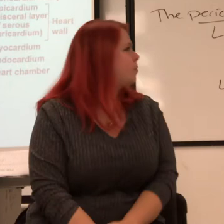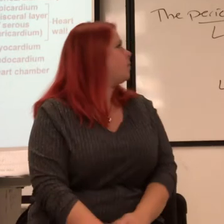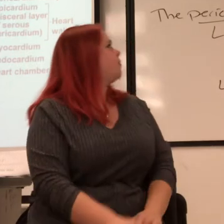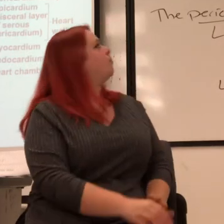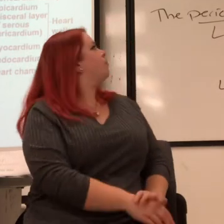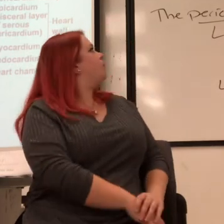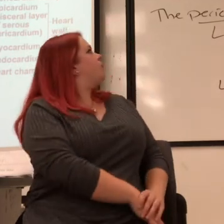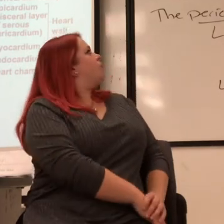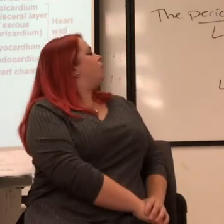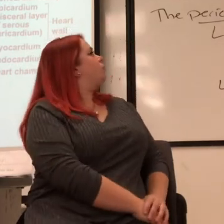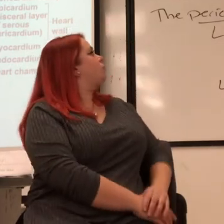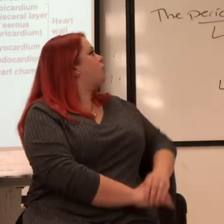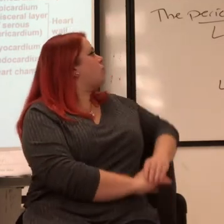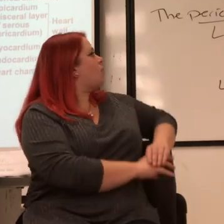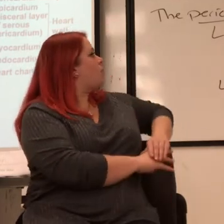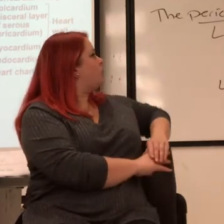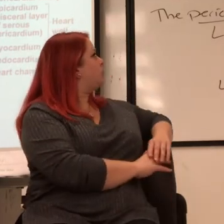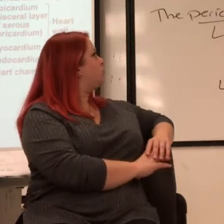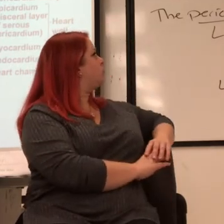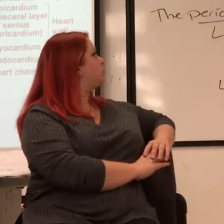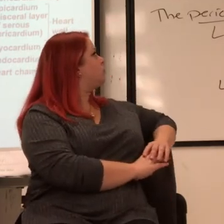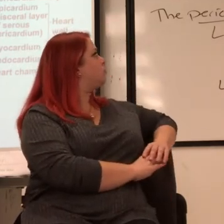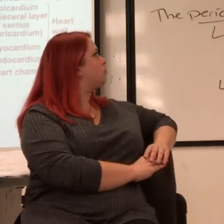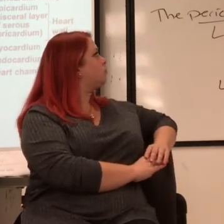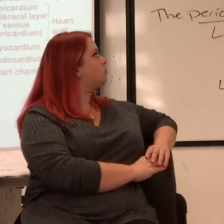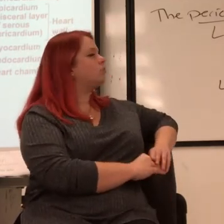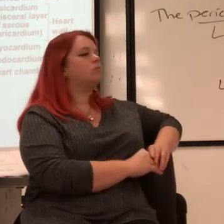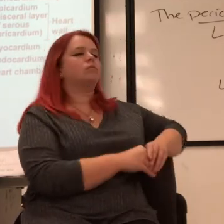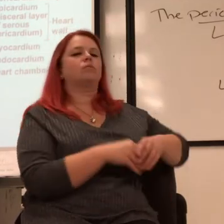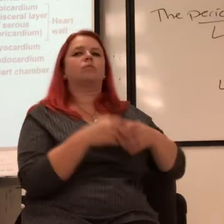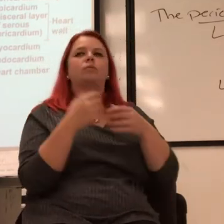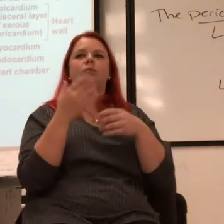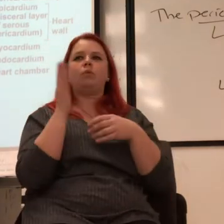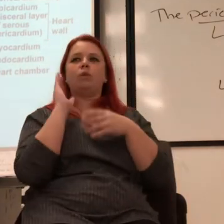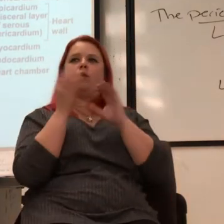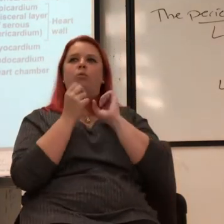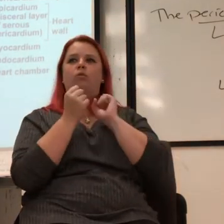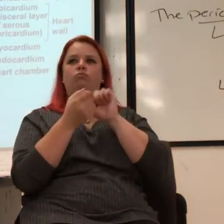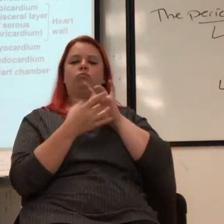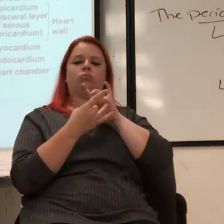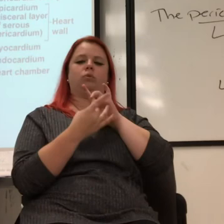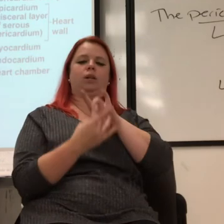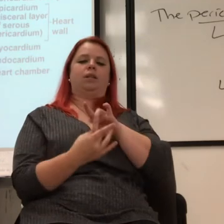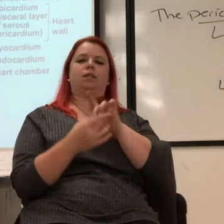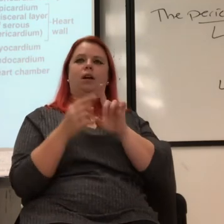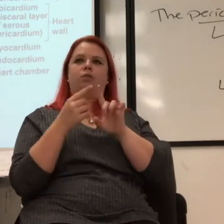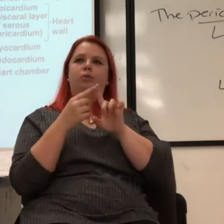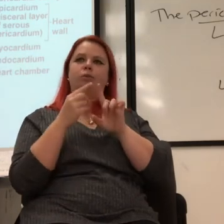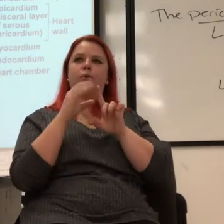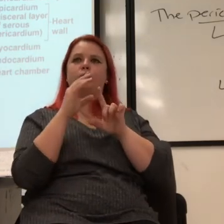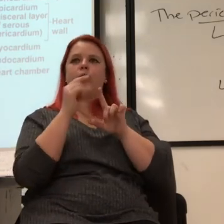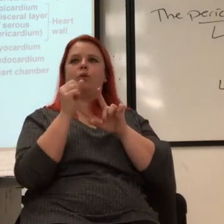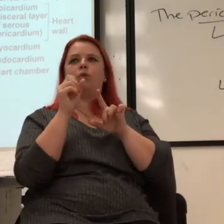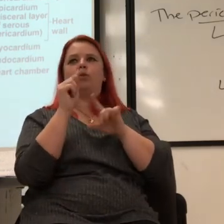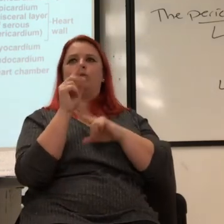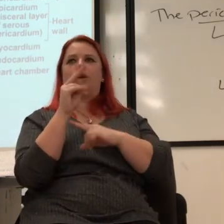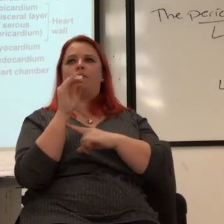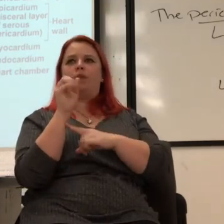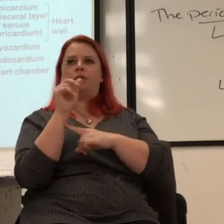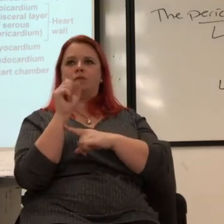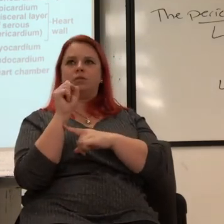I'll just say fibrous part that firmly attaches to the great vessels of the heart.